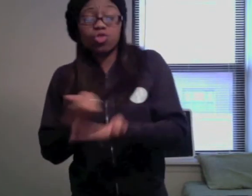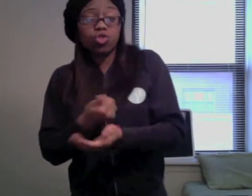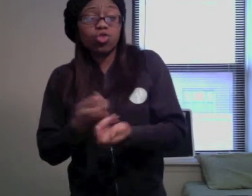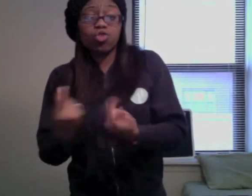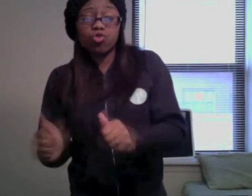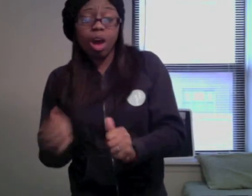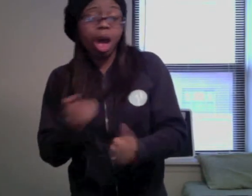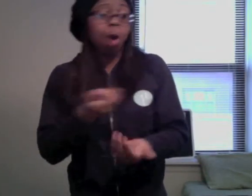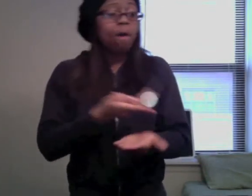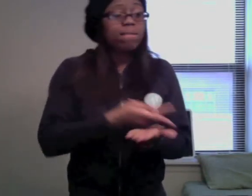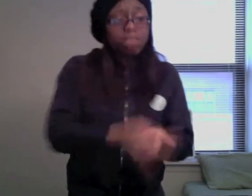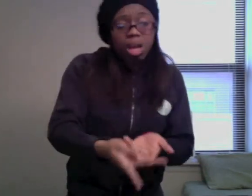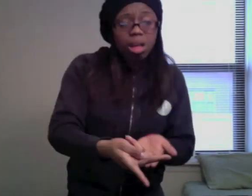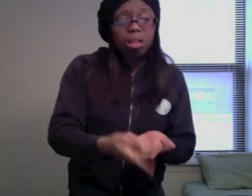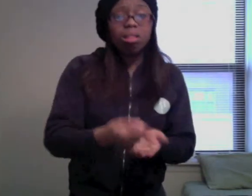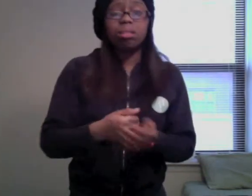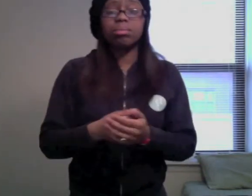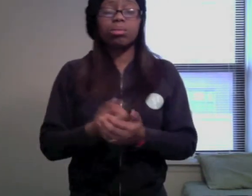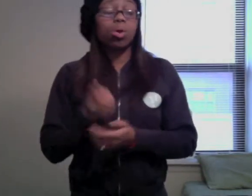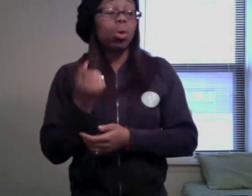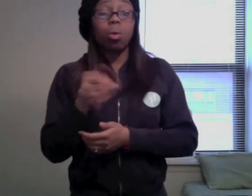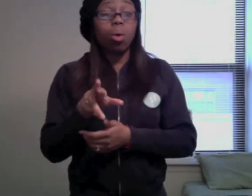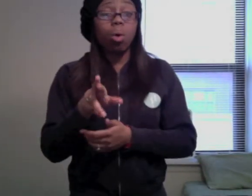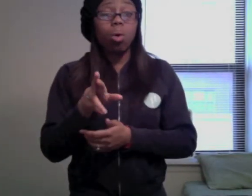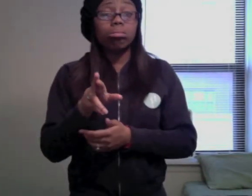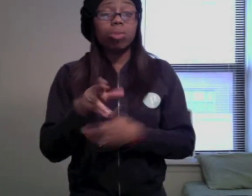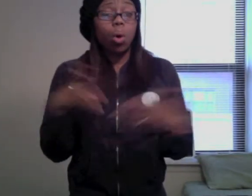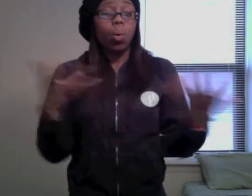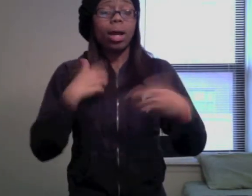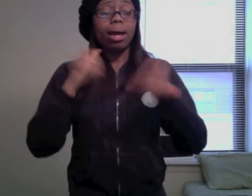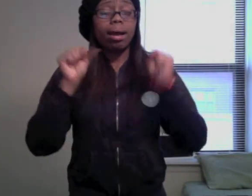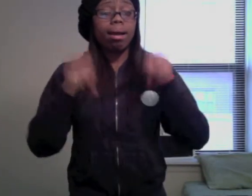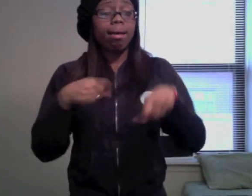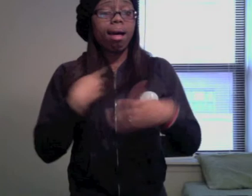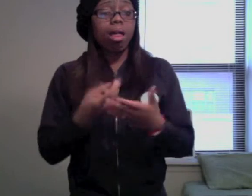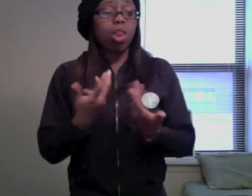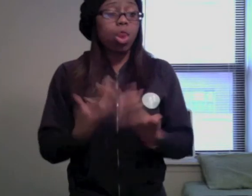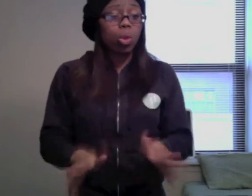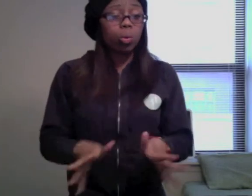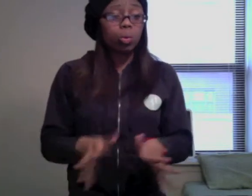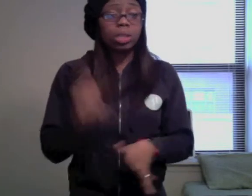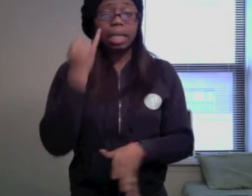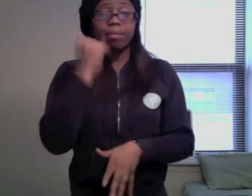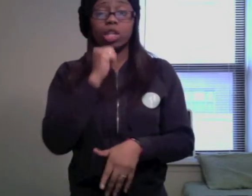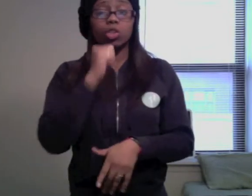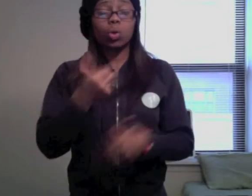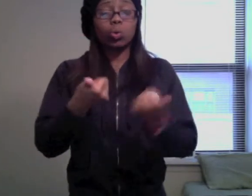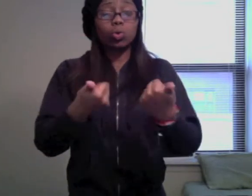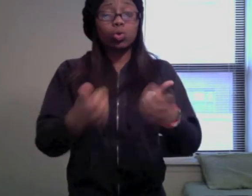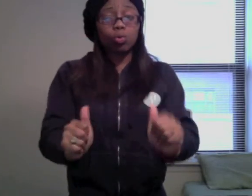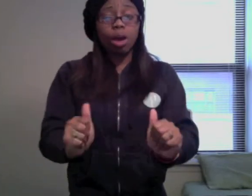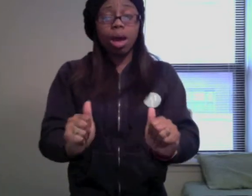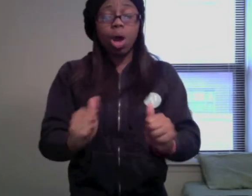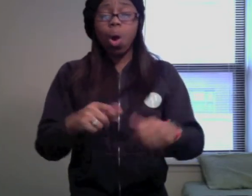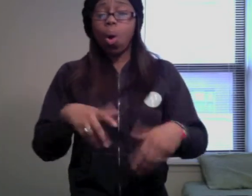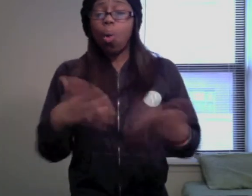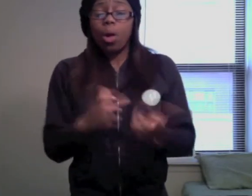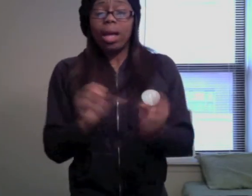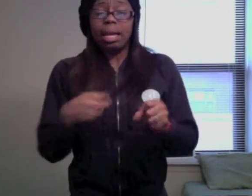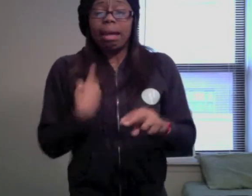Or how about this? What could I lose if I don't try? What could I gain by trying,